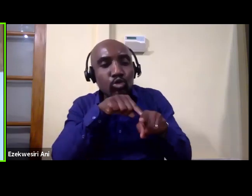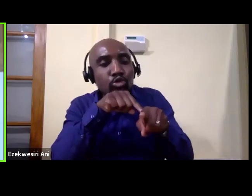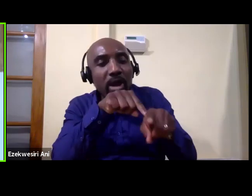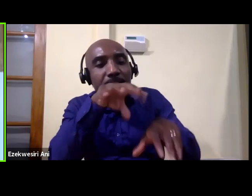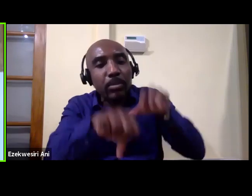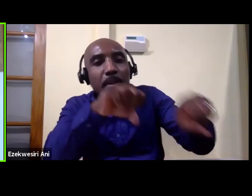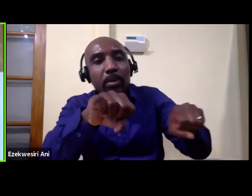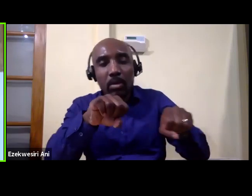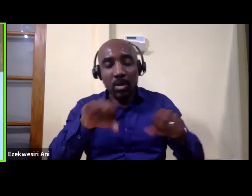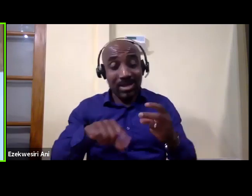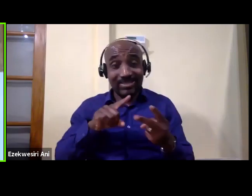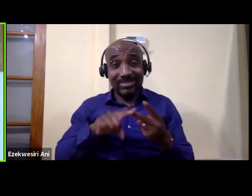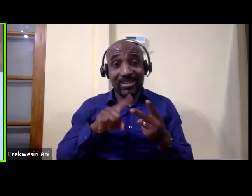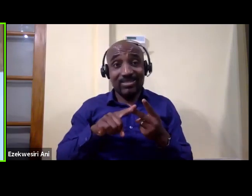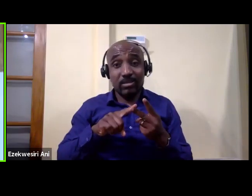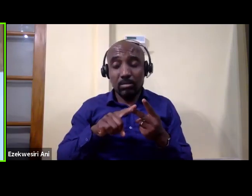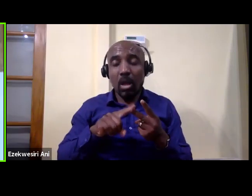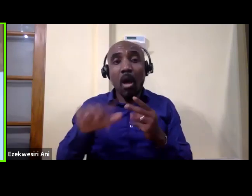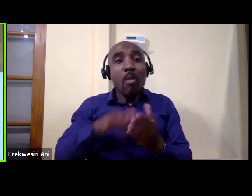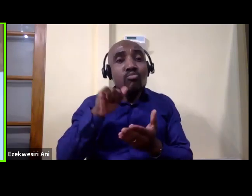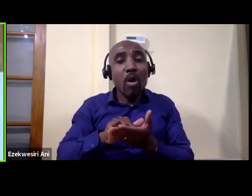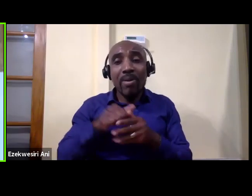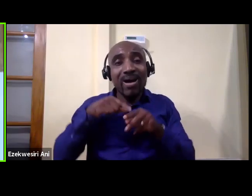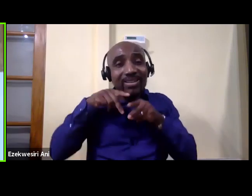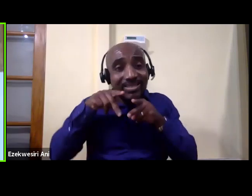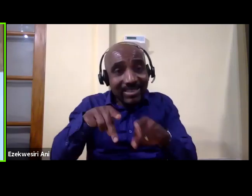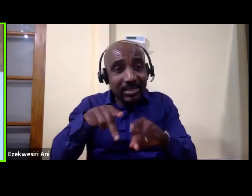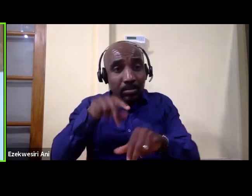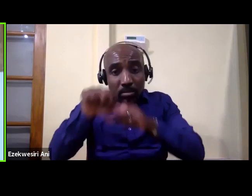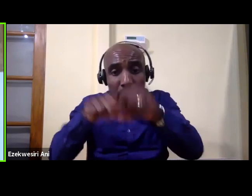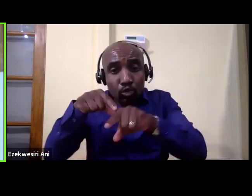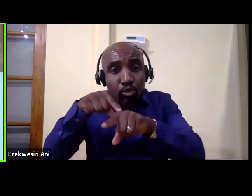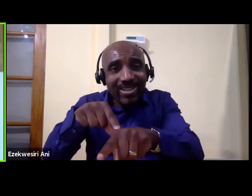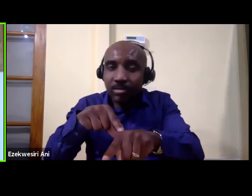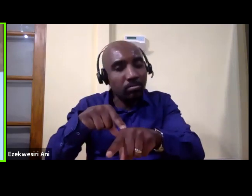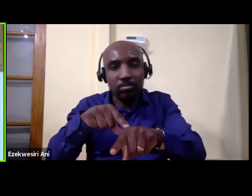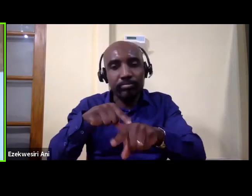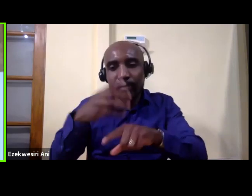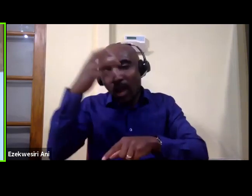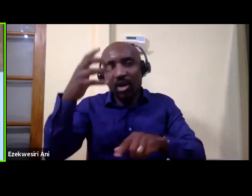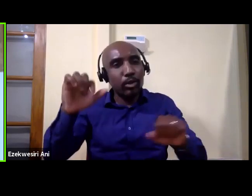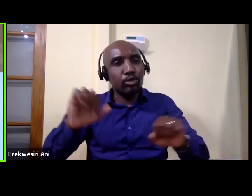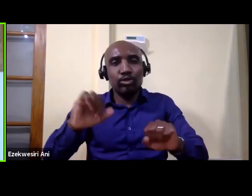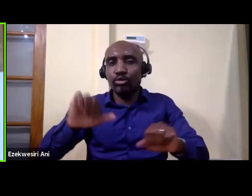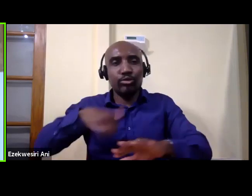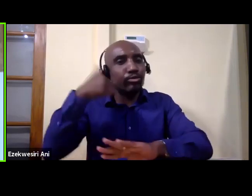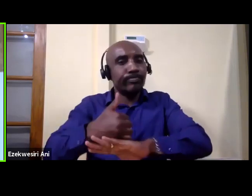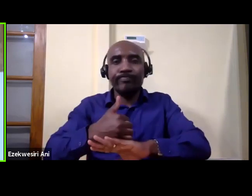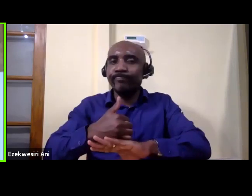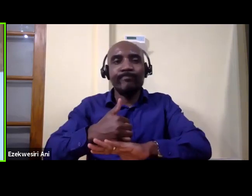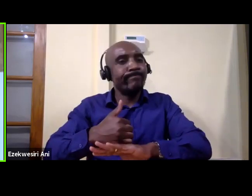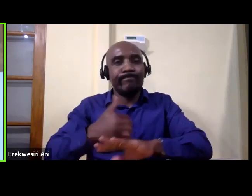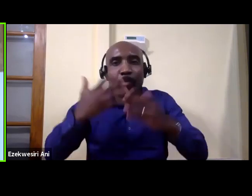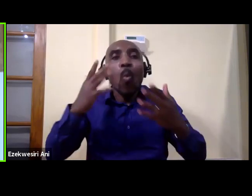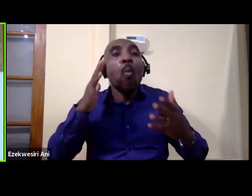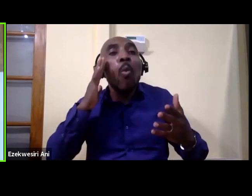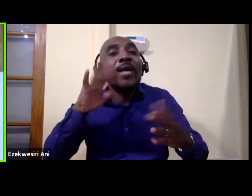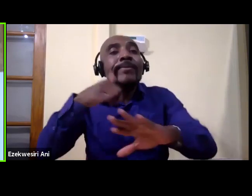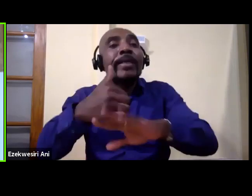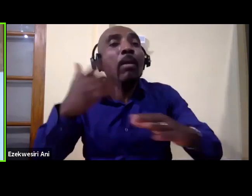place a good contact tracing system. I know the government's trying to work on this, but as yet that's not in place and there's no date yet for when that goes